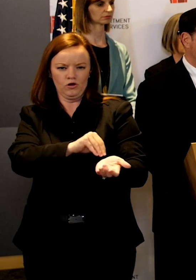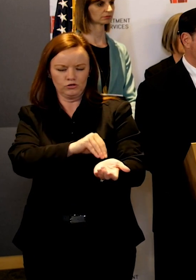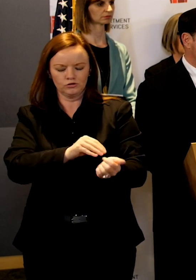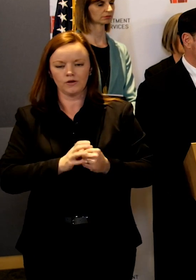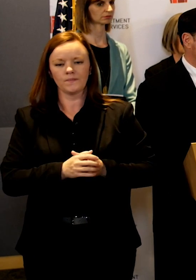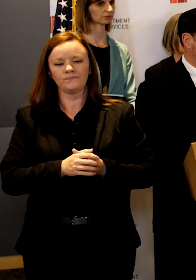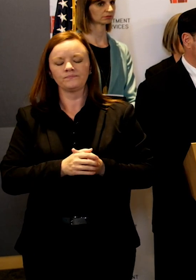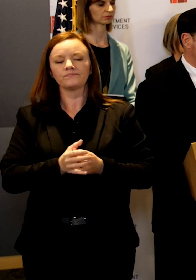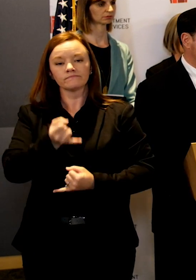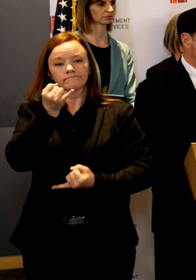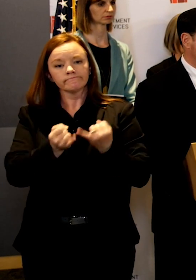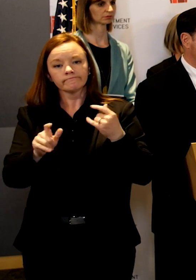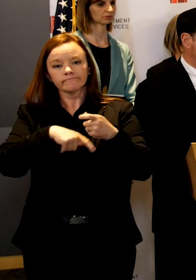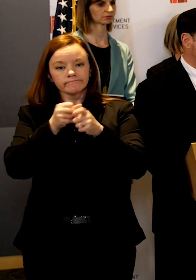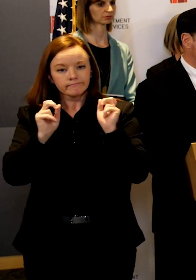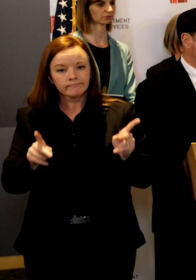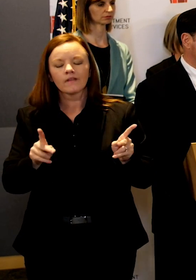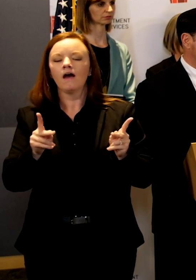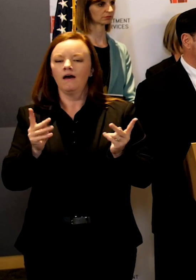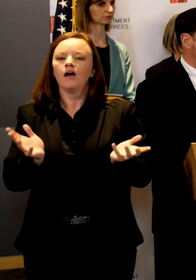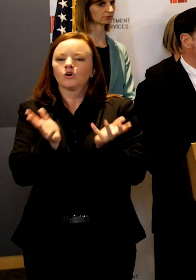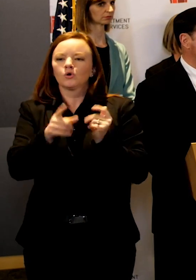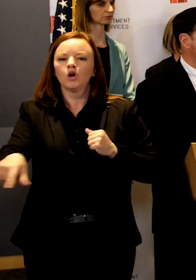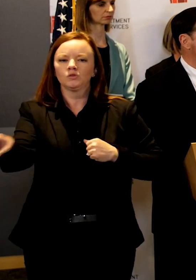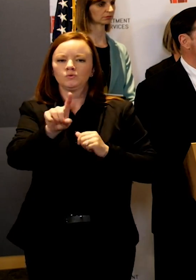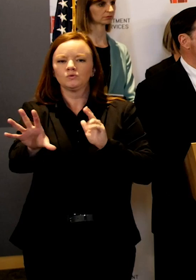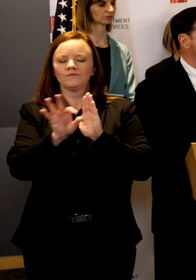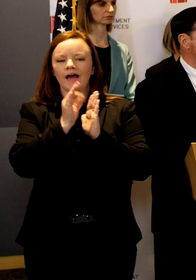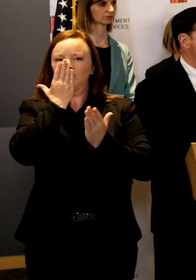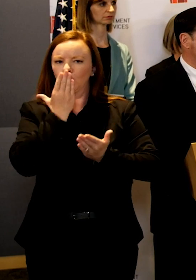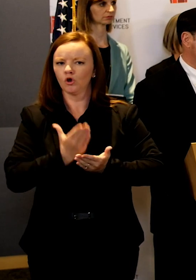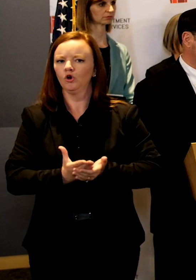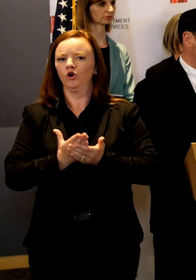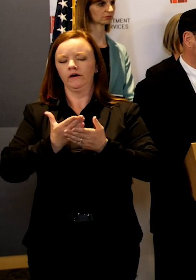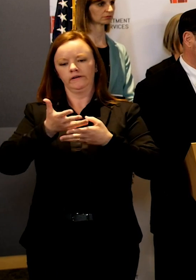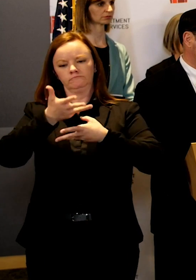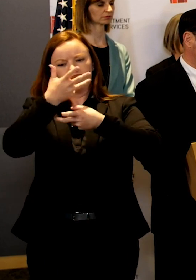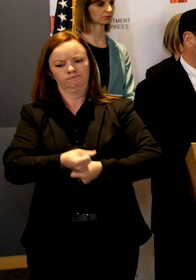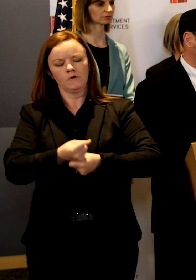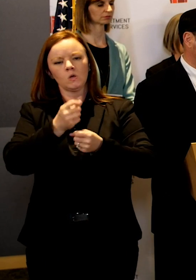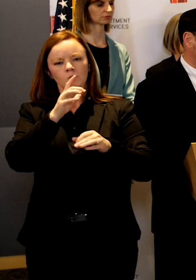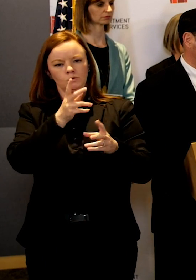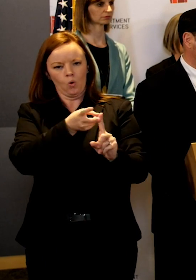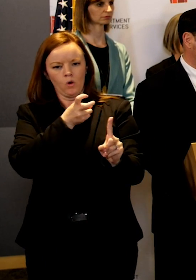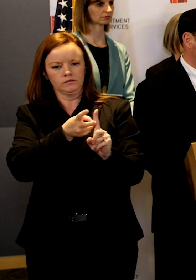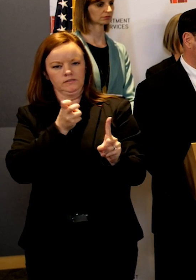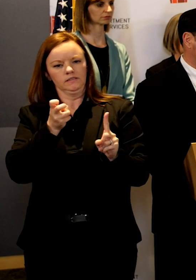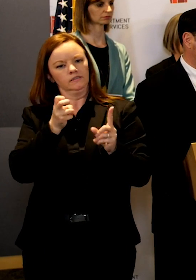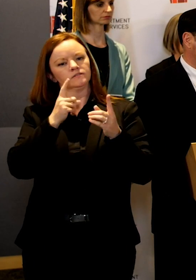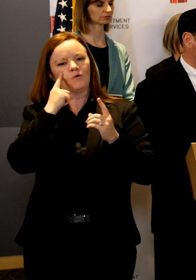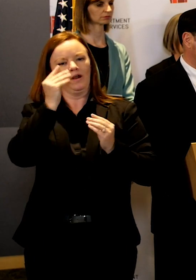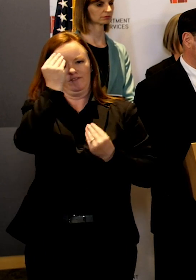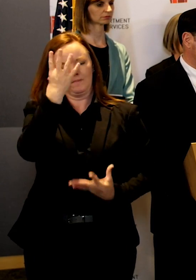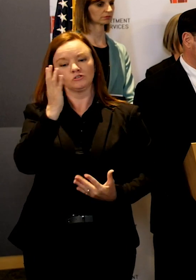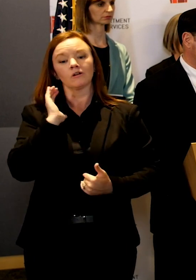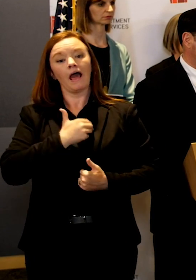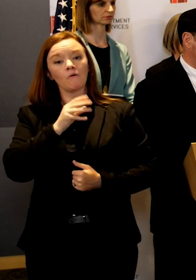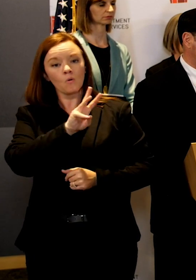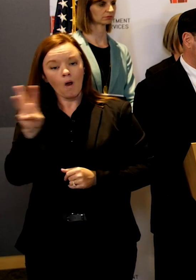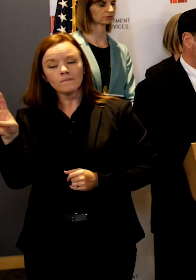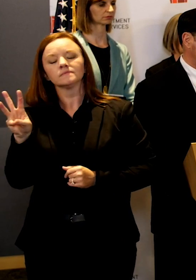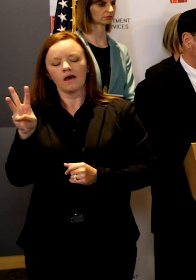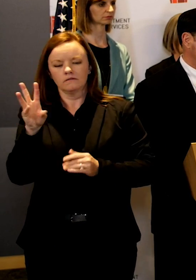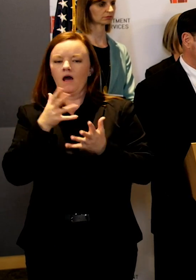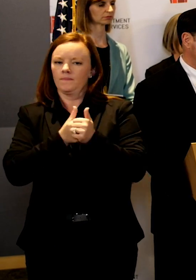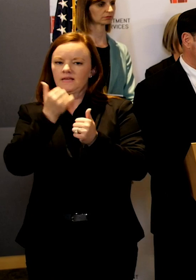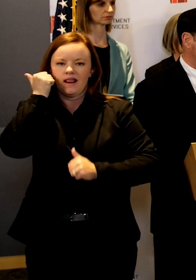In closing, I urge everyone to find reputable sources for information about COVID-19. We have a dedicated website that is updated daily,